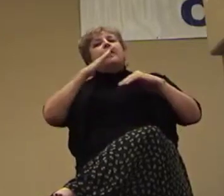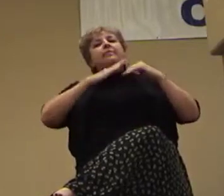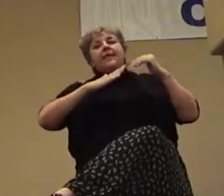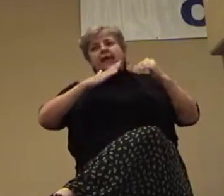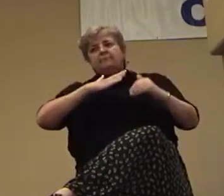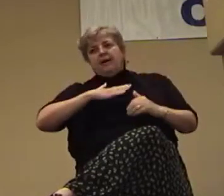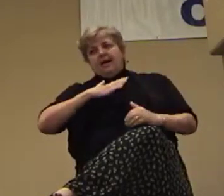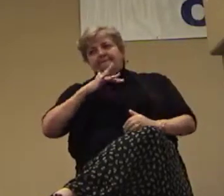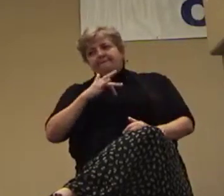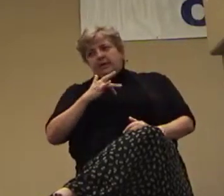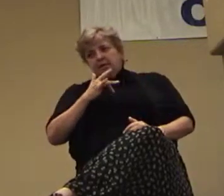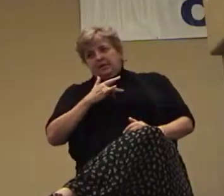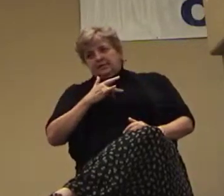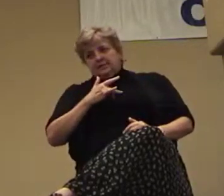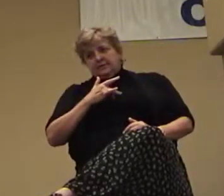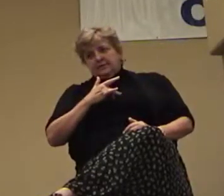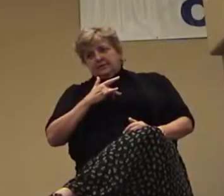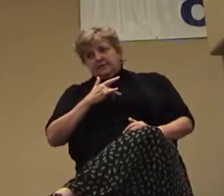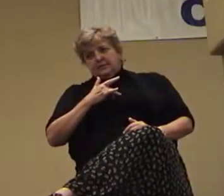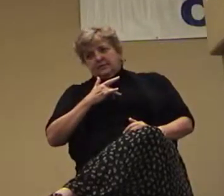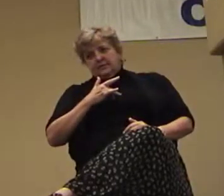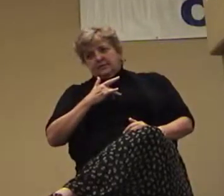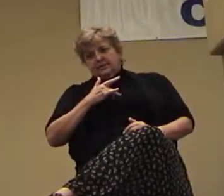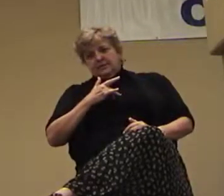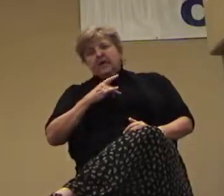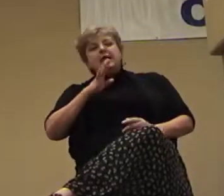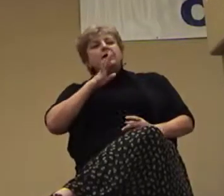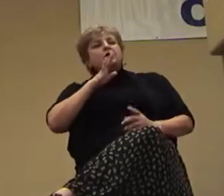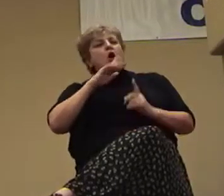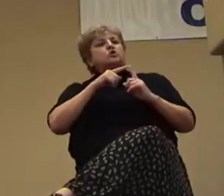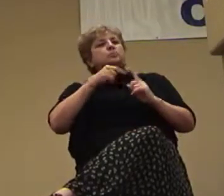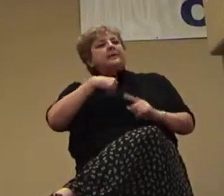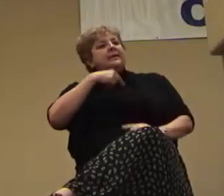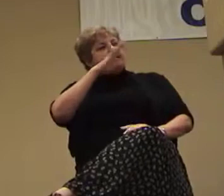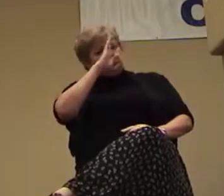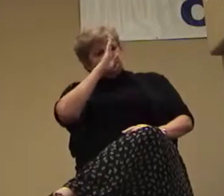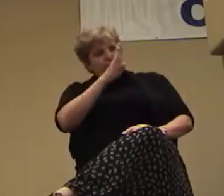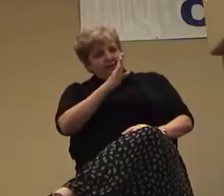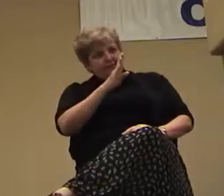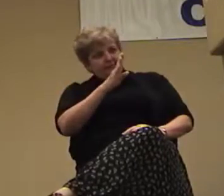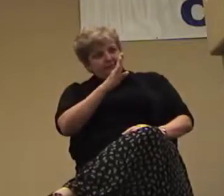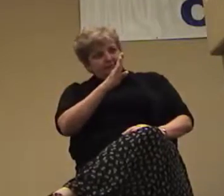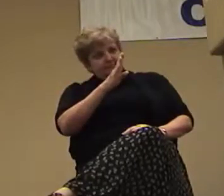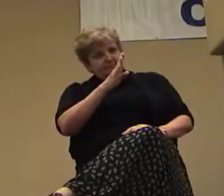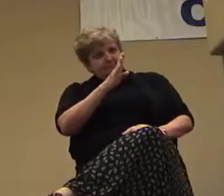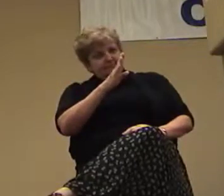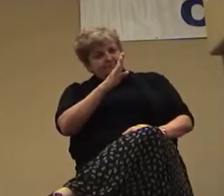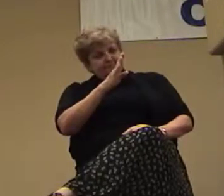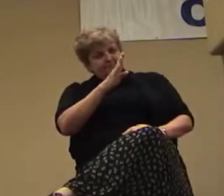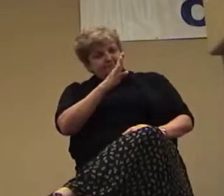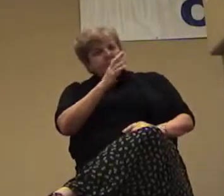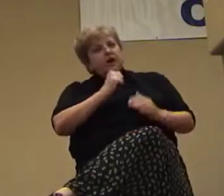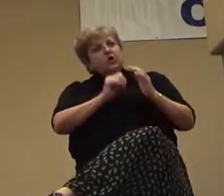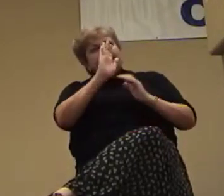enough about me to talk to me straight. In his love, under his guidance, his direction, under